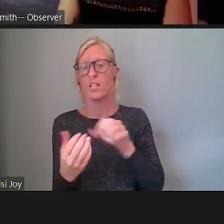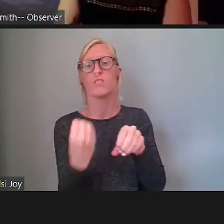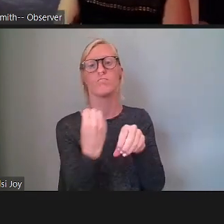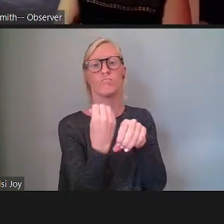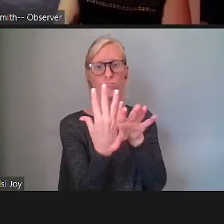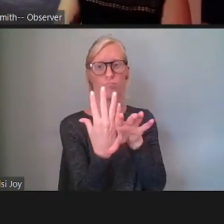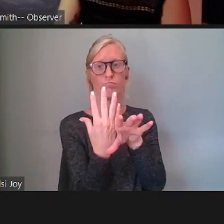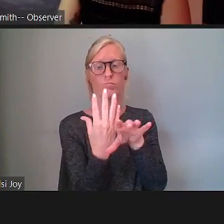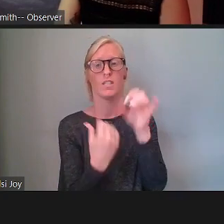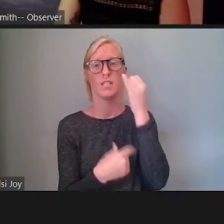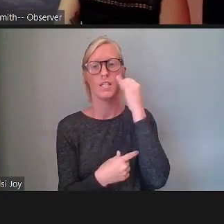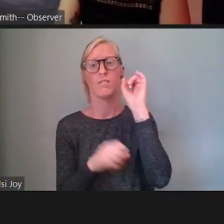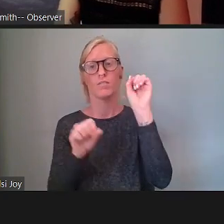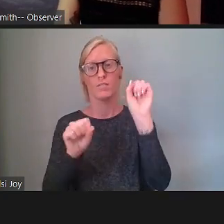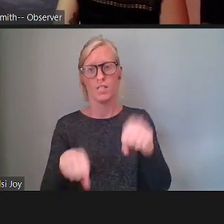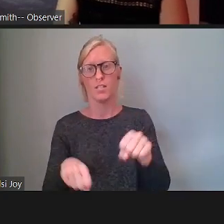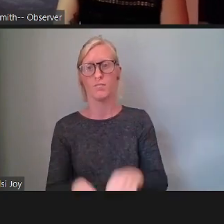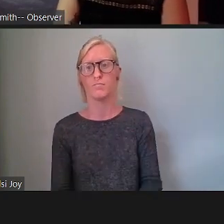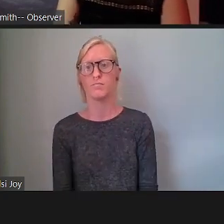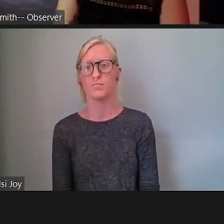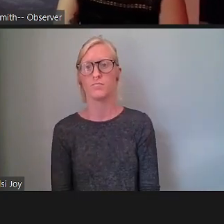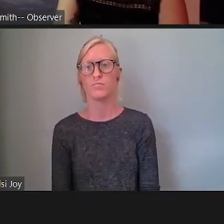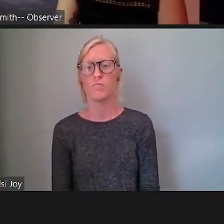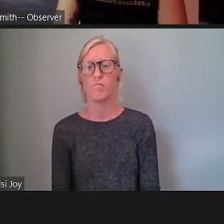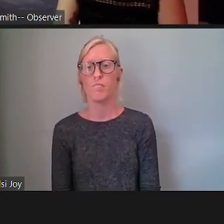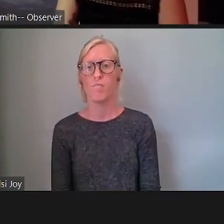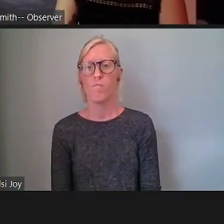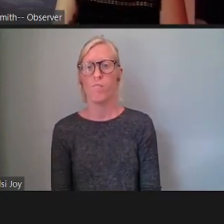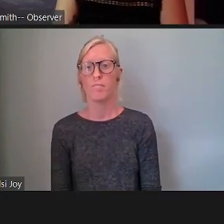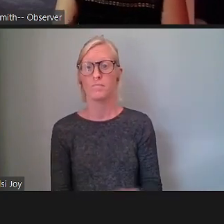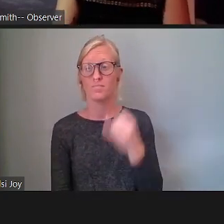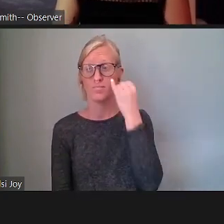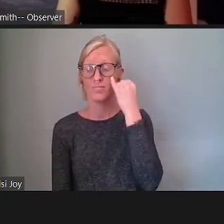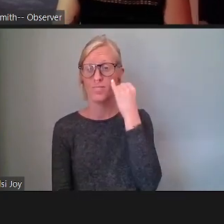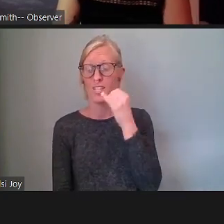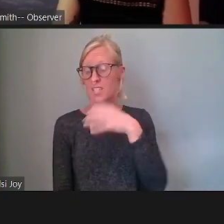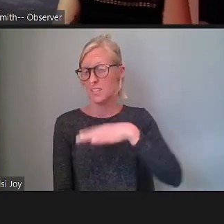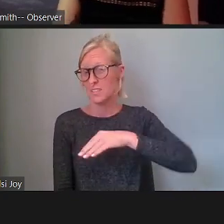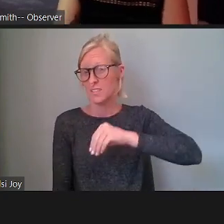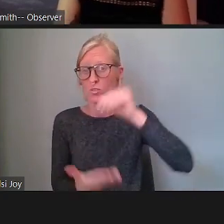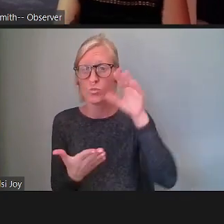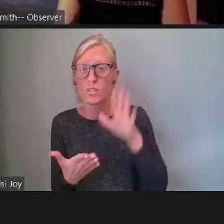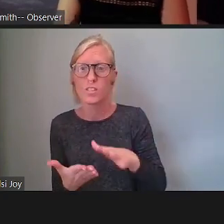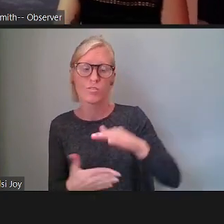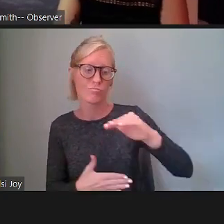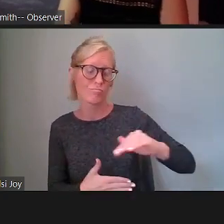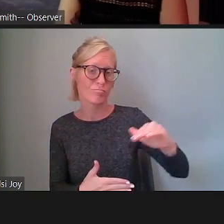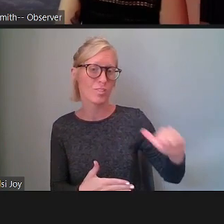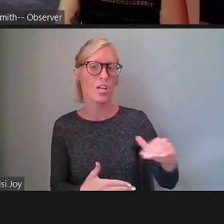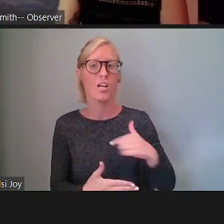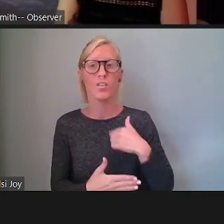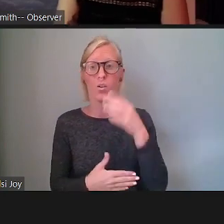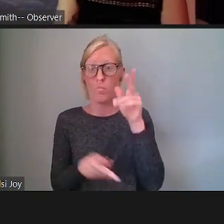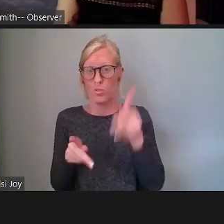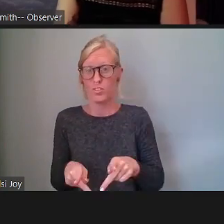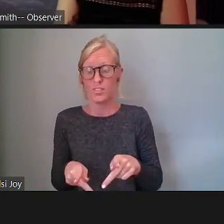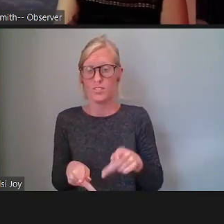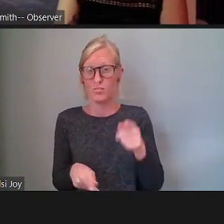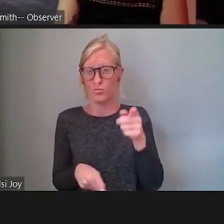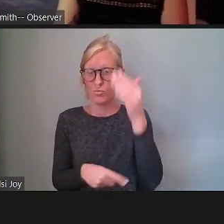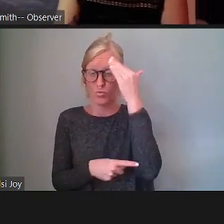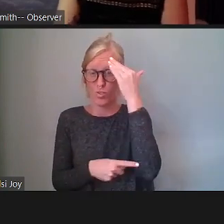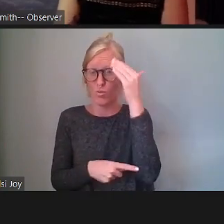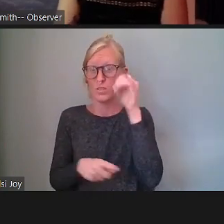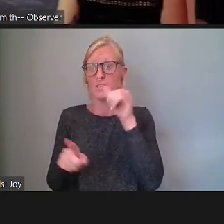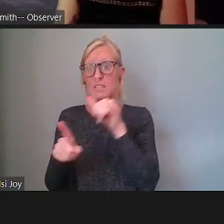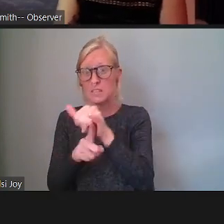option. If your child or if a person that you know has experienced bullying or continues to experience bullying in the